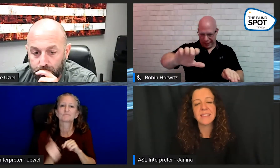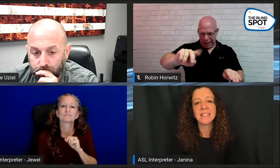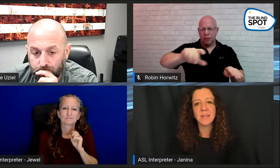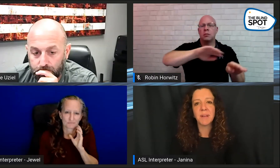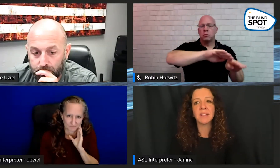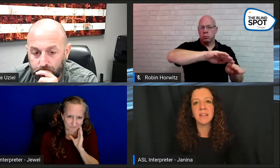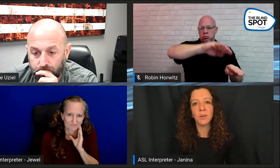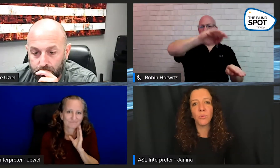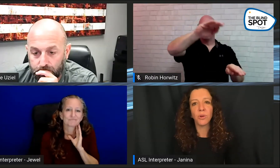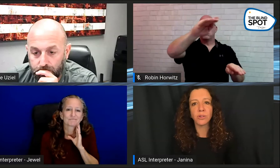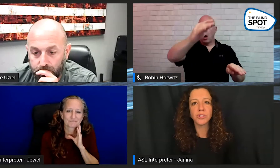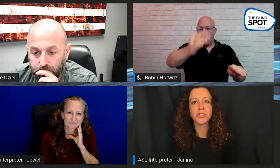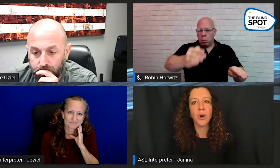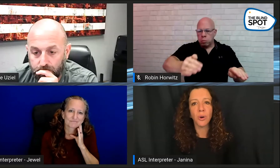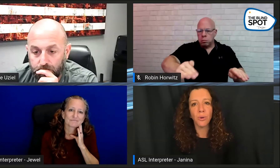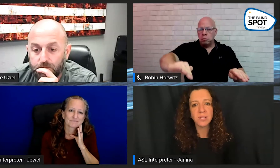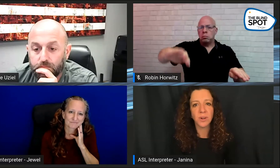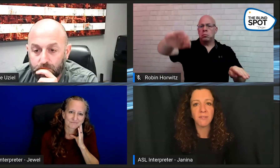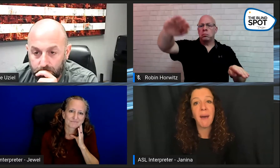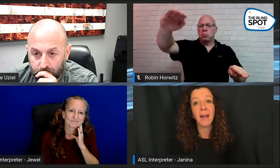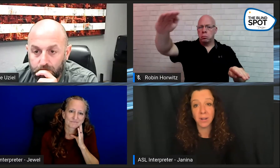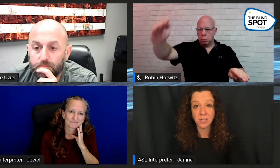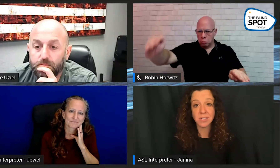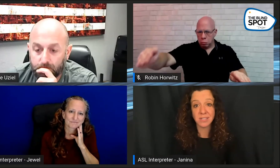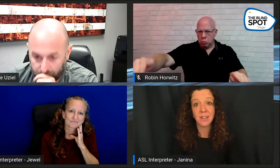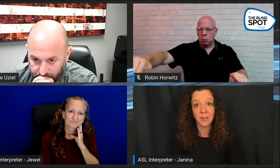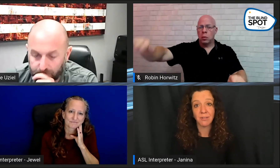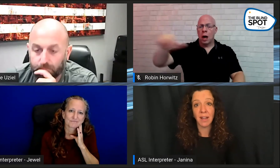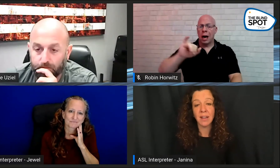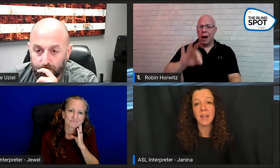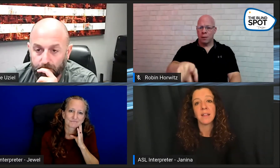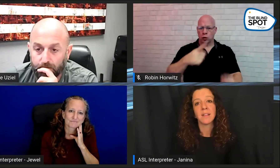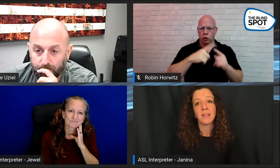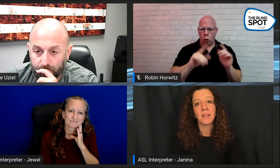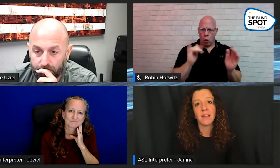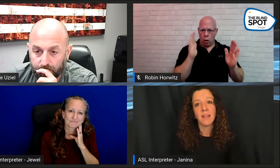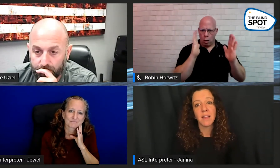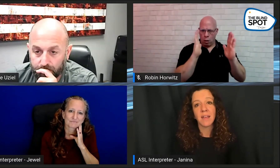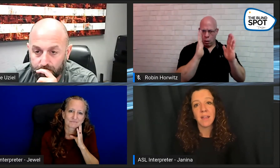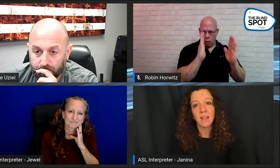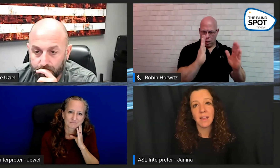candles that typically will show sort of patterns, right?